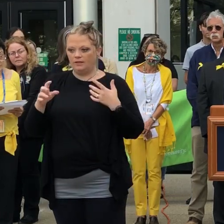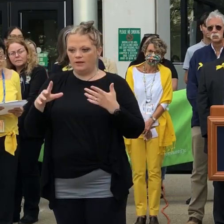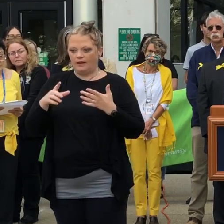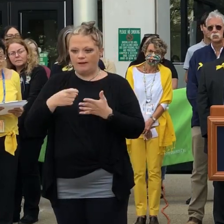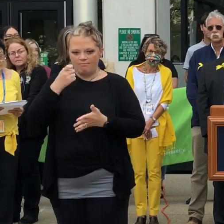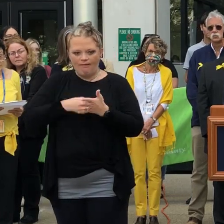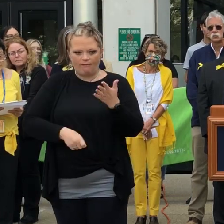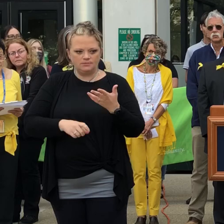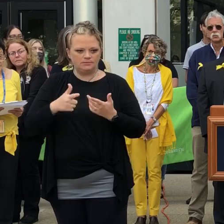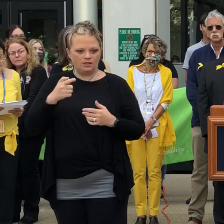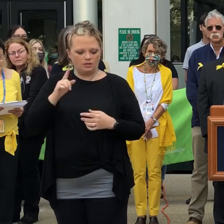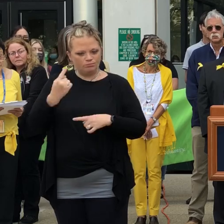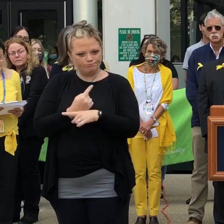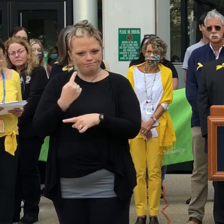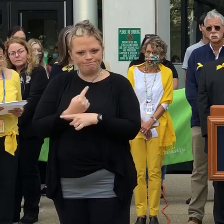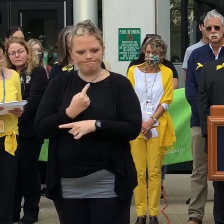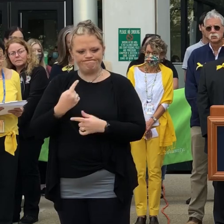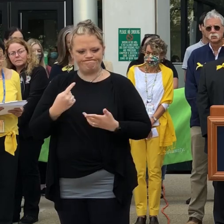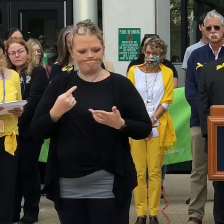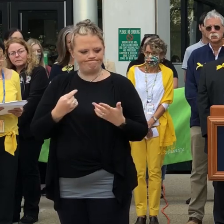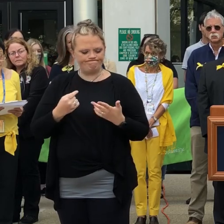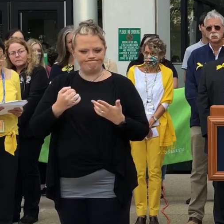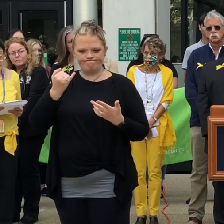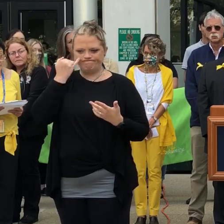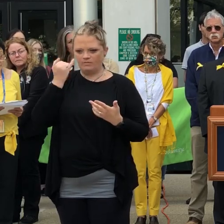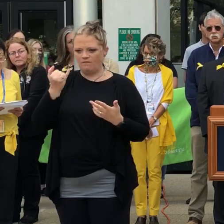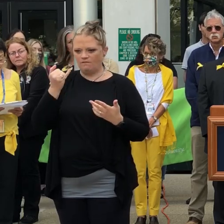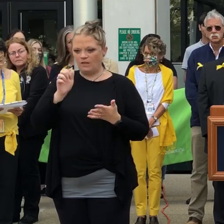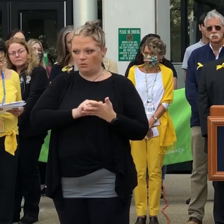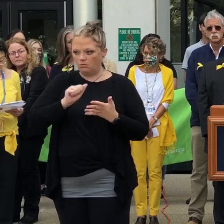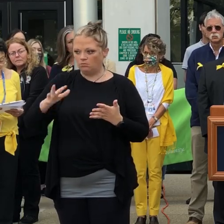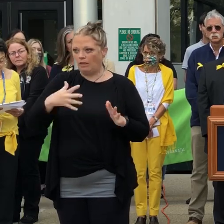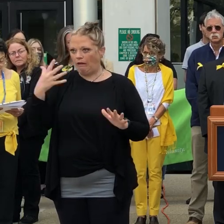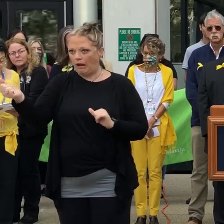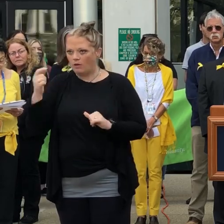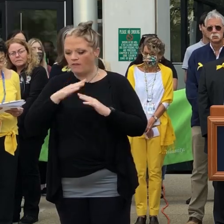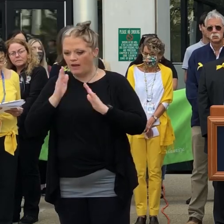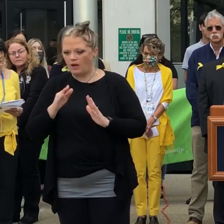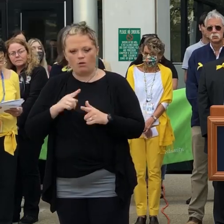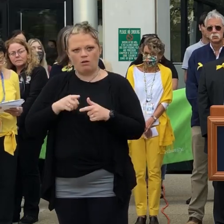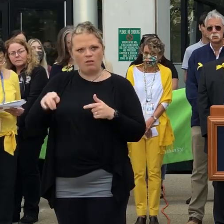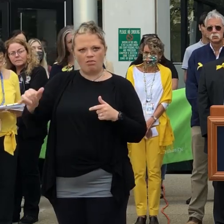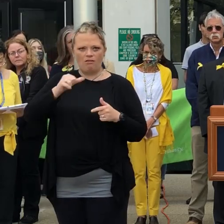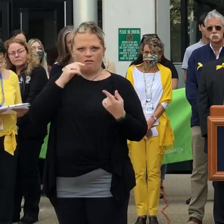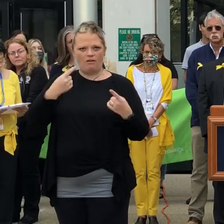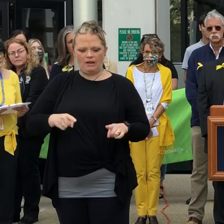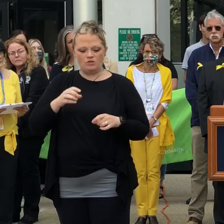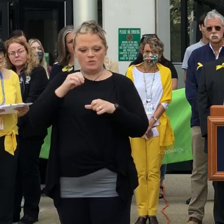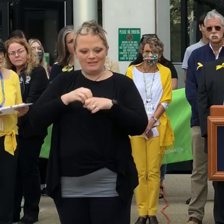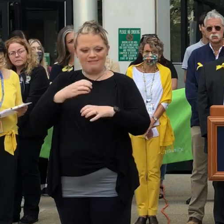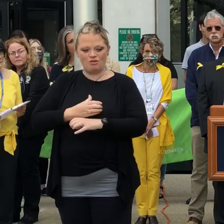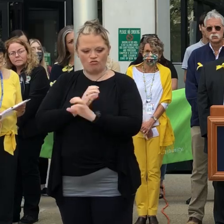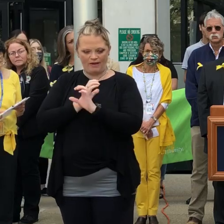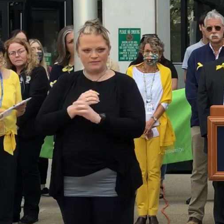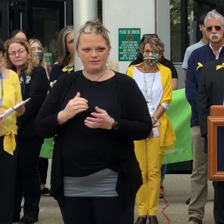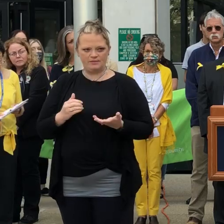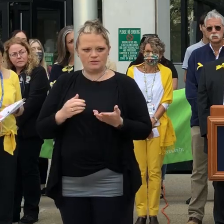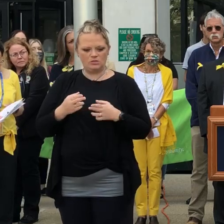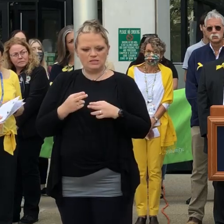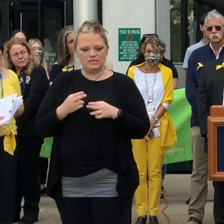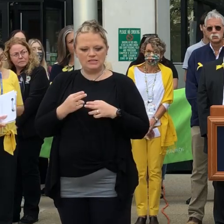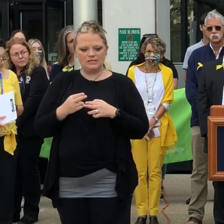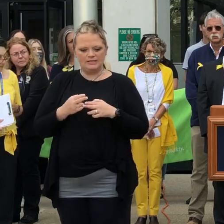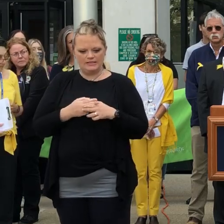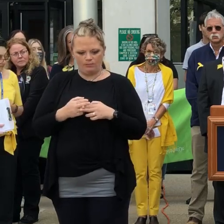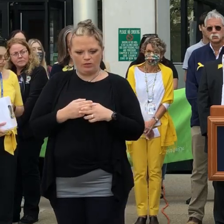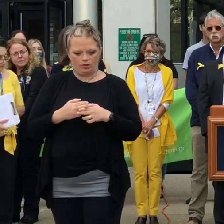them up properly, if they had been removed from the home, this wouldn't have happened. She was in a crisis that was temporary,